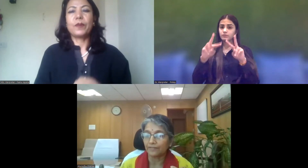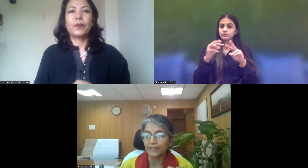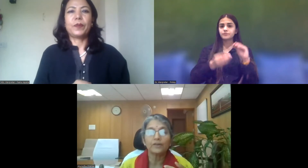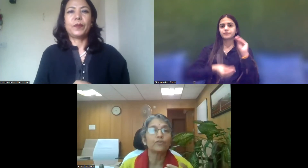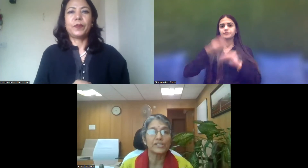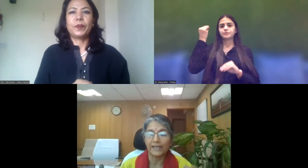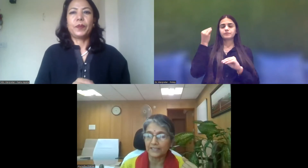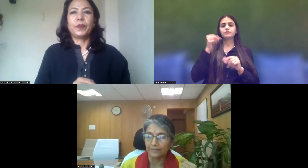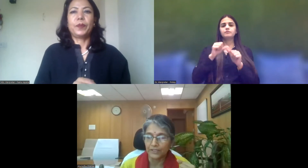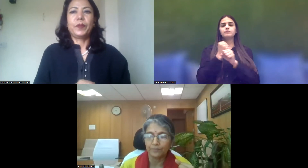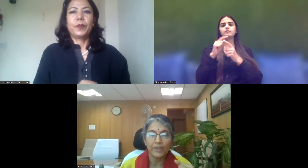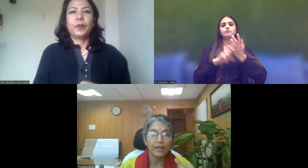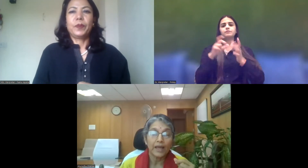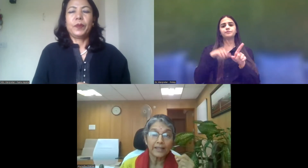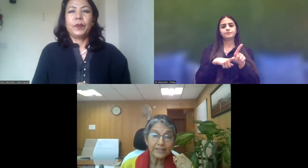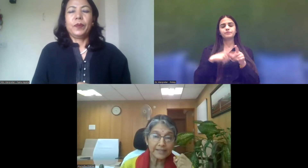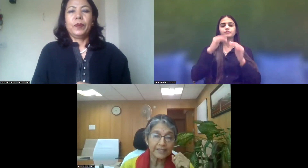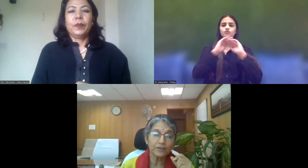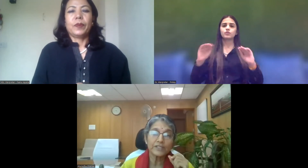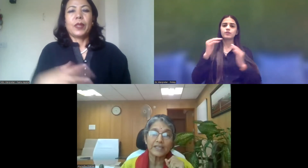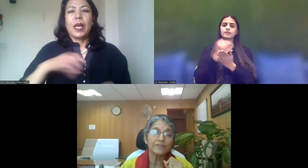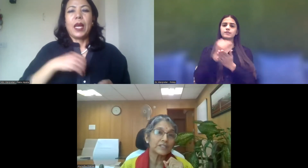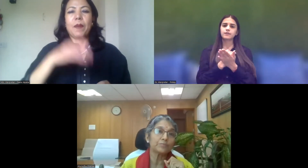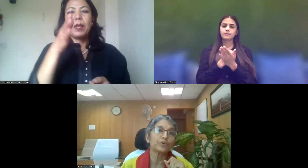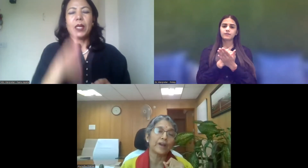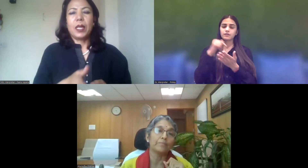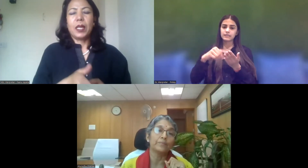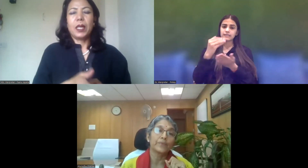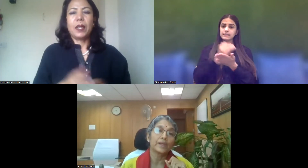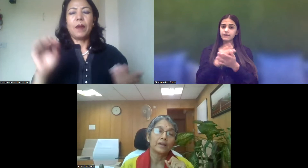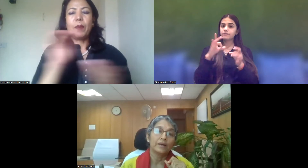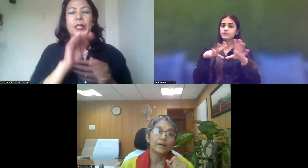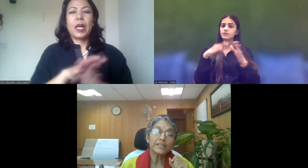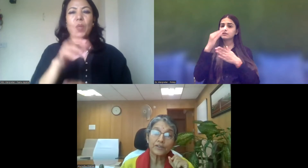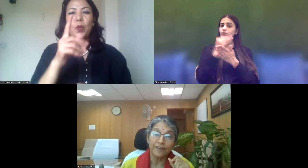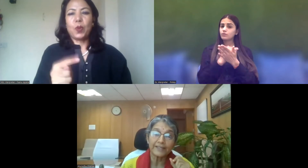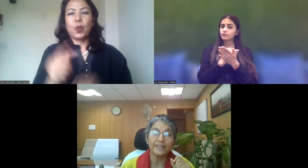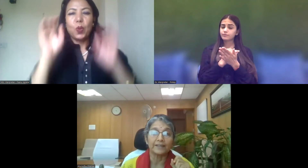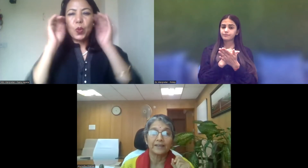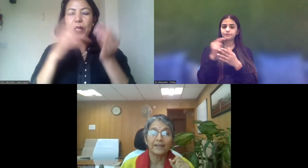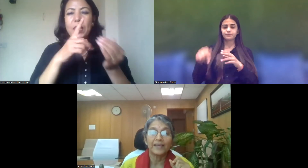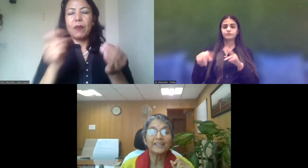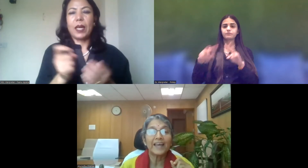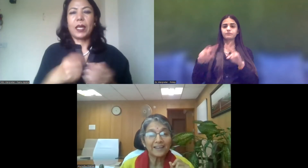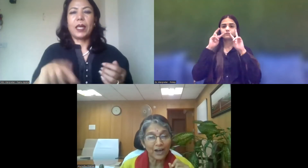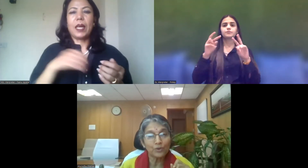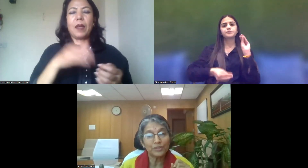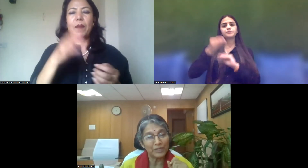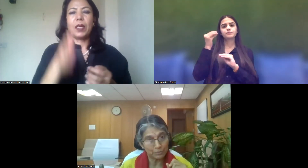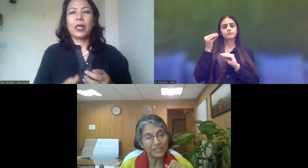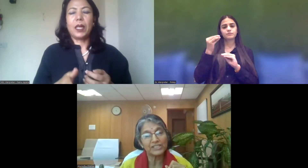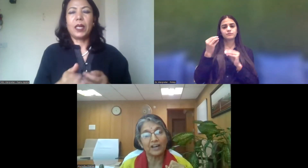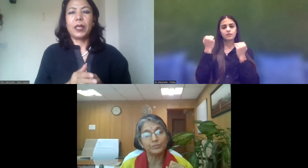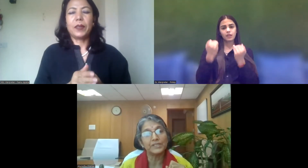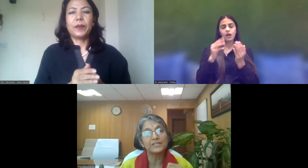multi-agency effort for child safety. And the success of the Safe City program is reflected in that now the